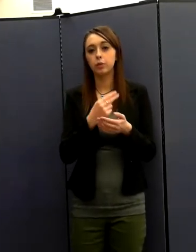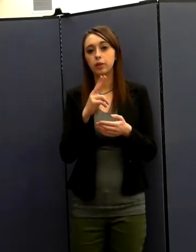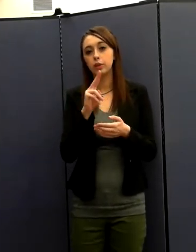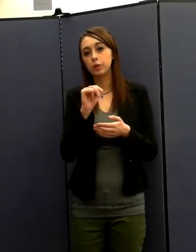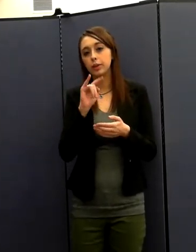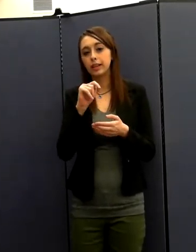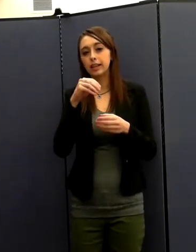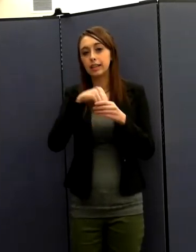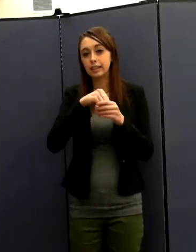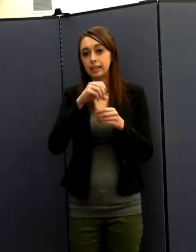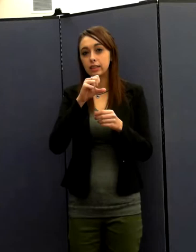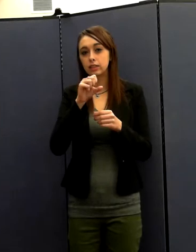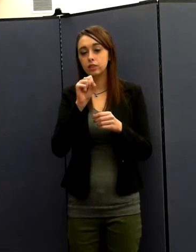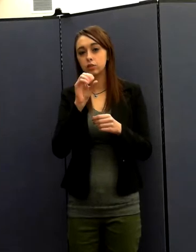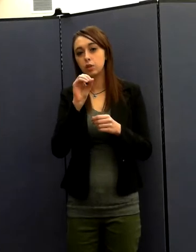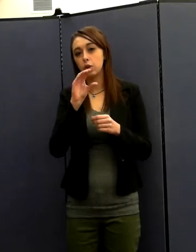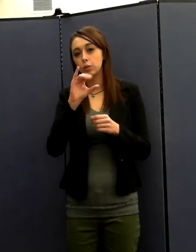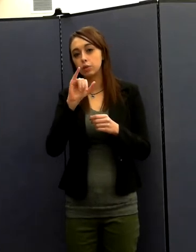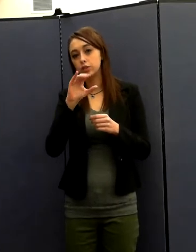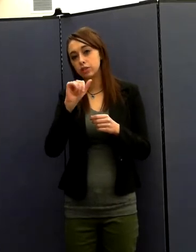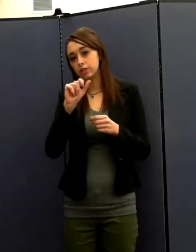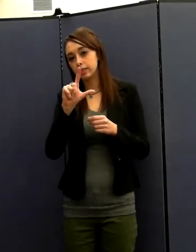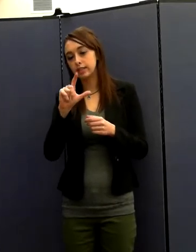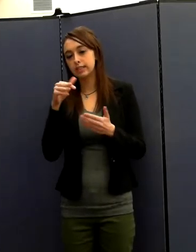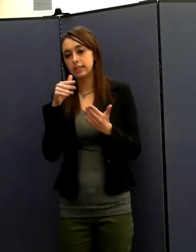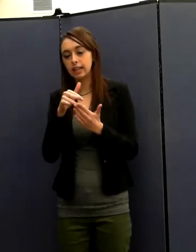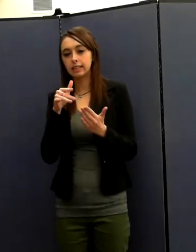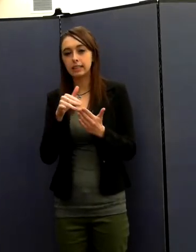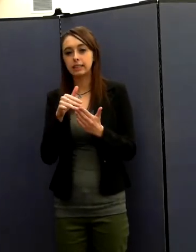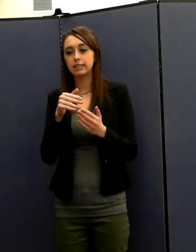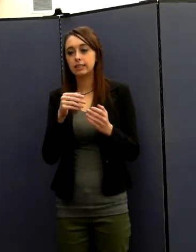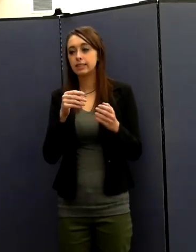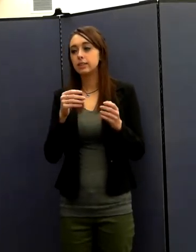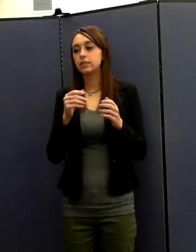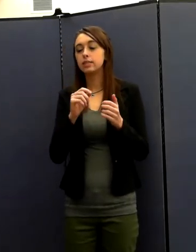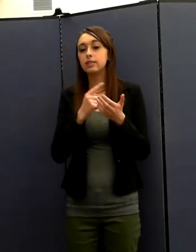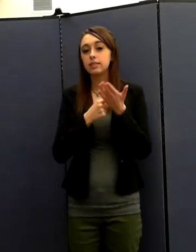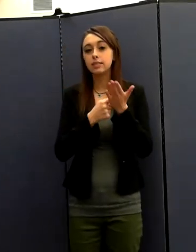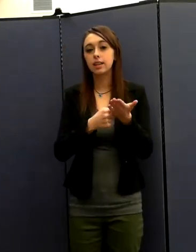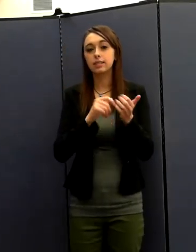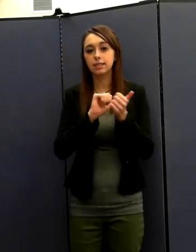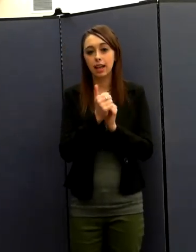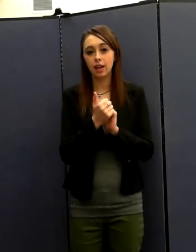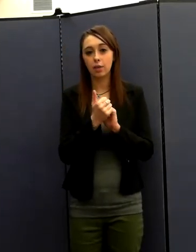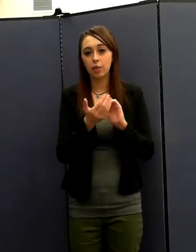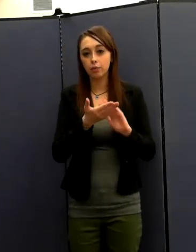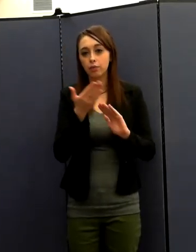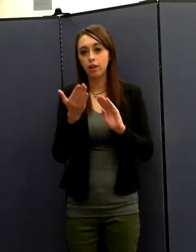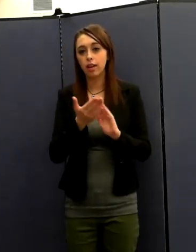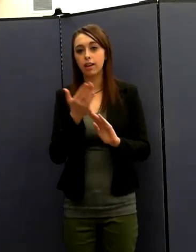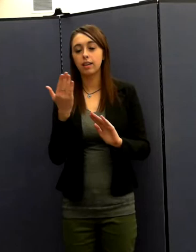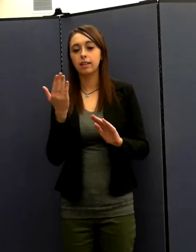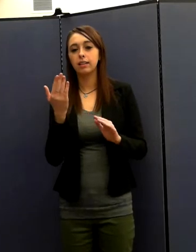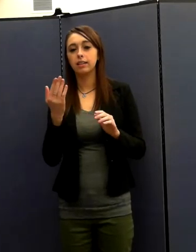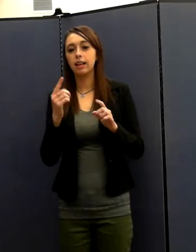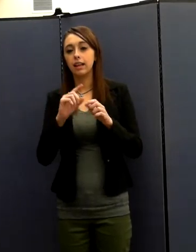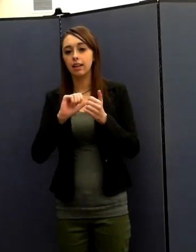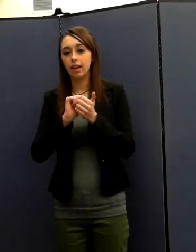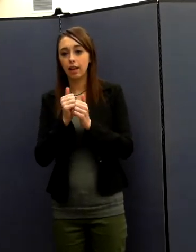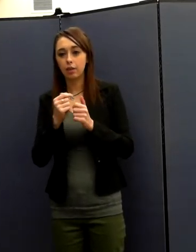and we're going to talk about how they're run and what they're used for and how important it is to vote